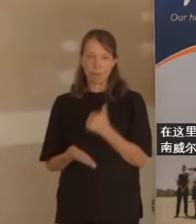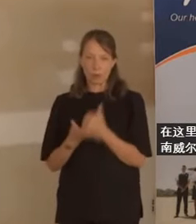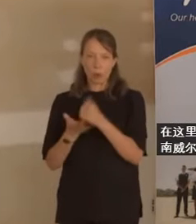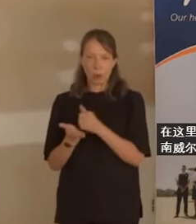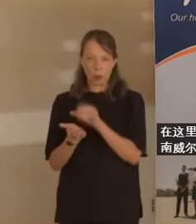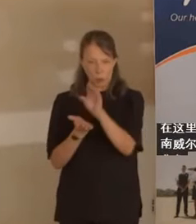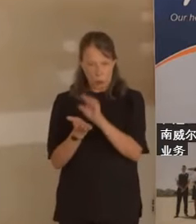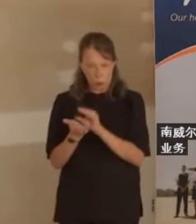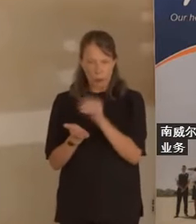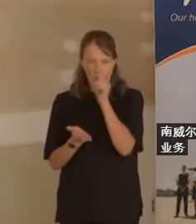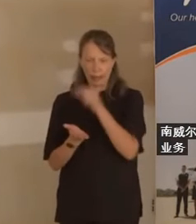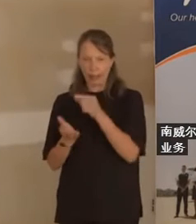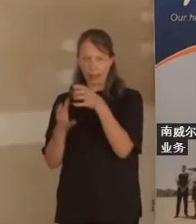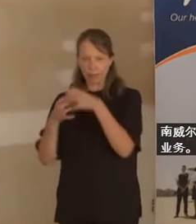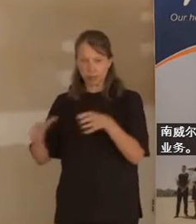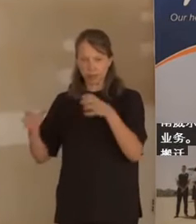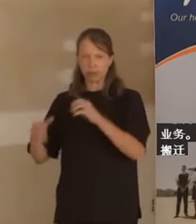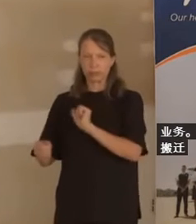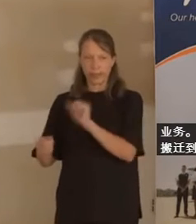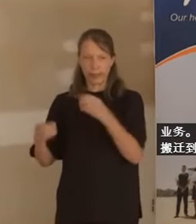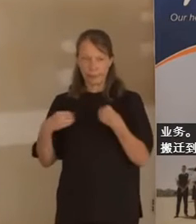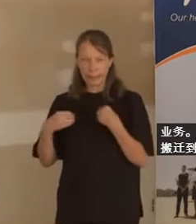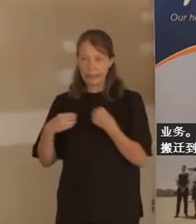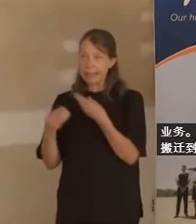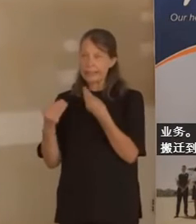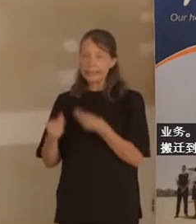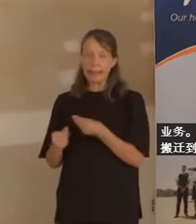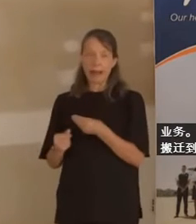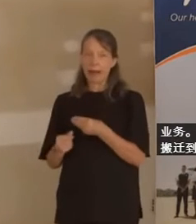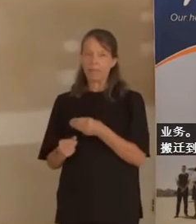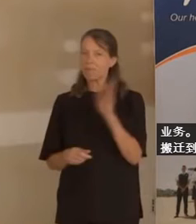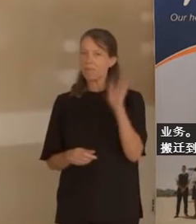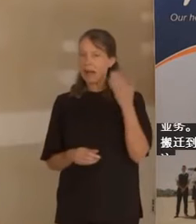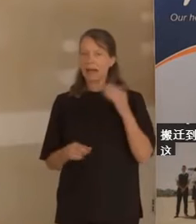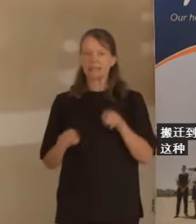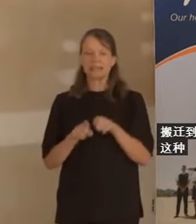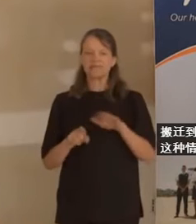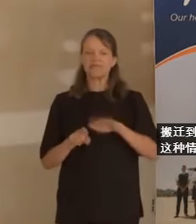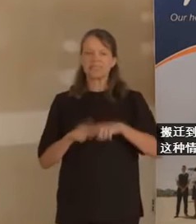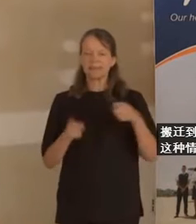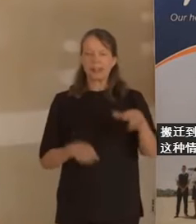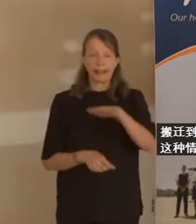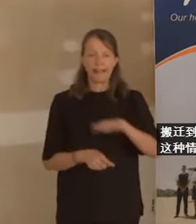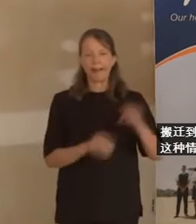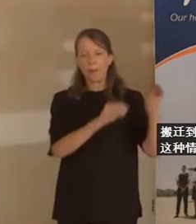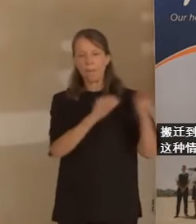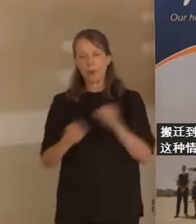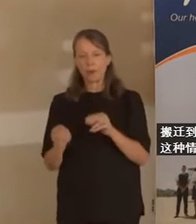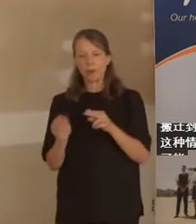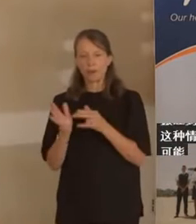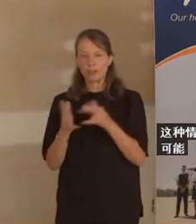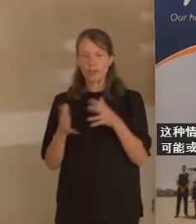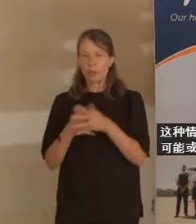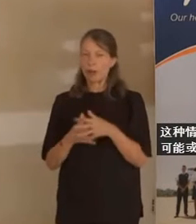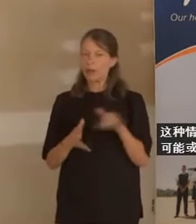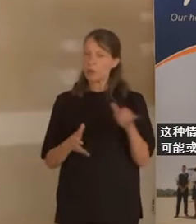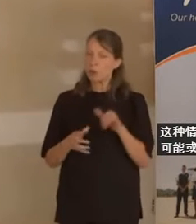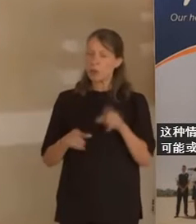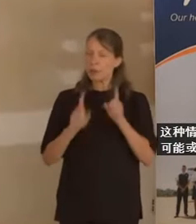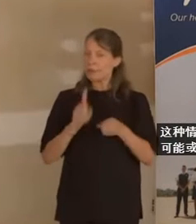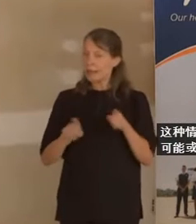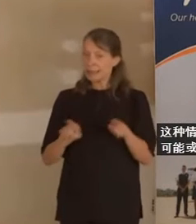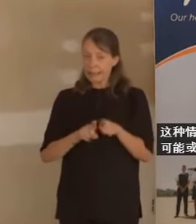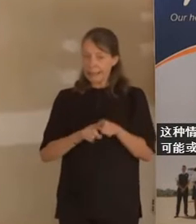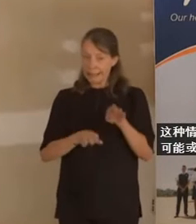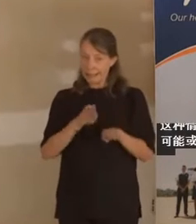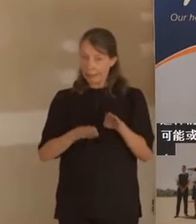government to grow their businesses. Some businesses have relocated into New South Wales, or in this case, a business like Rex, which probably, or as